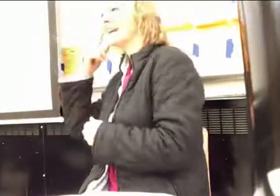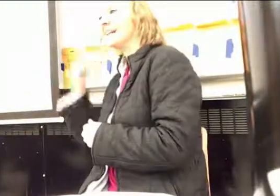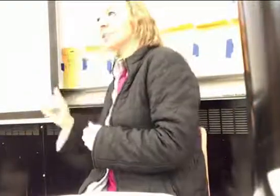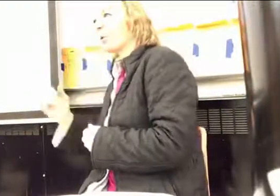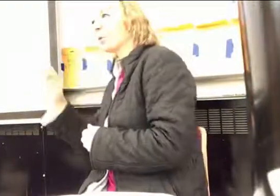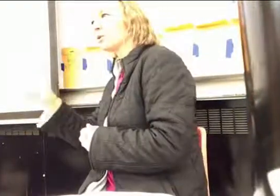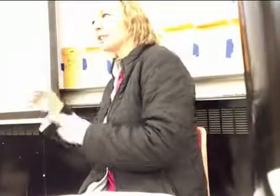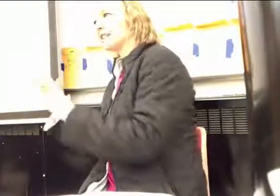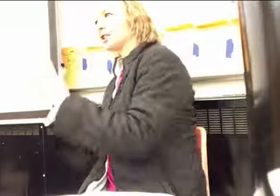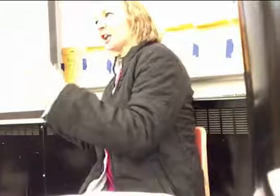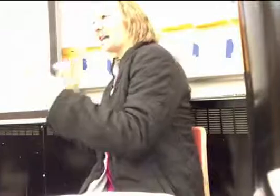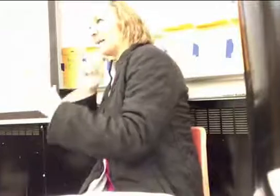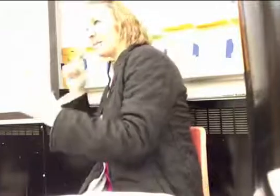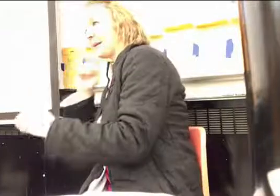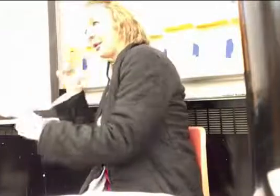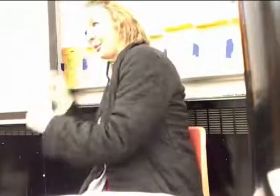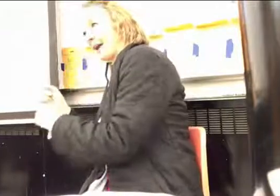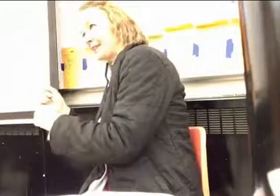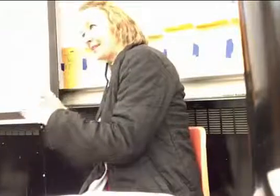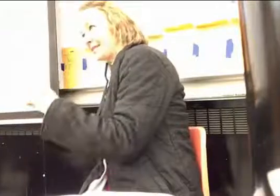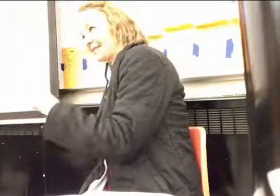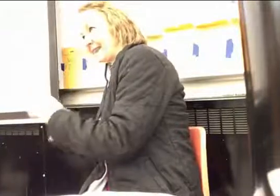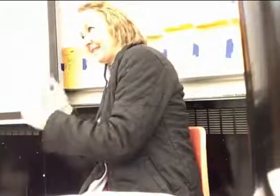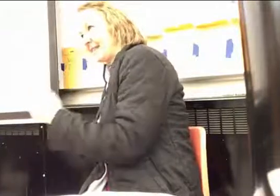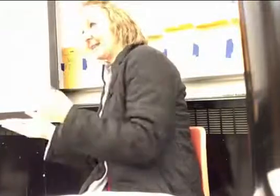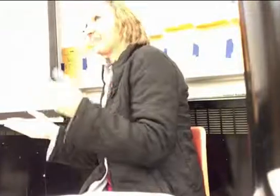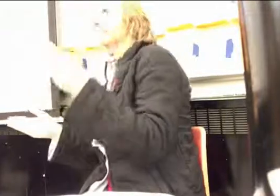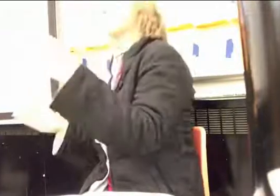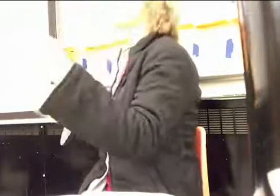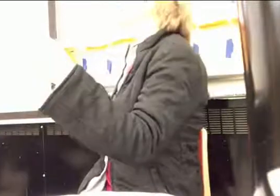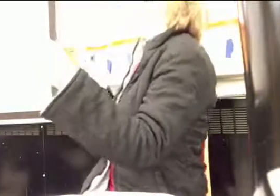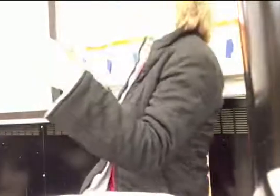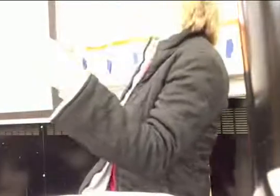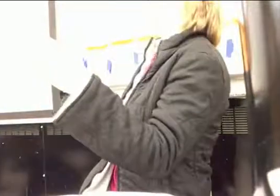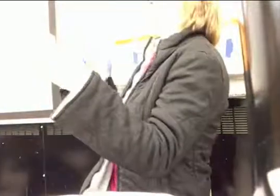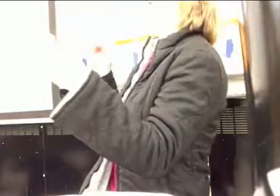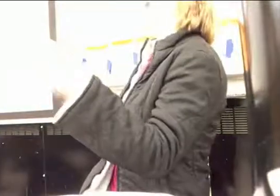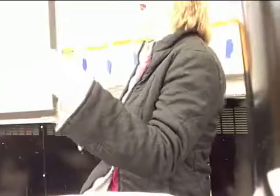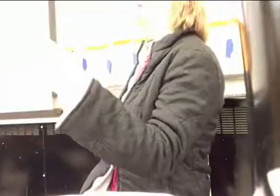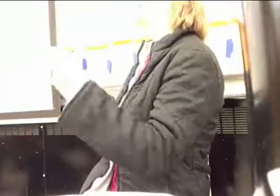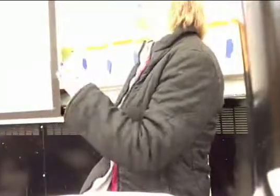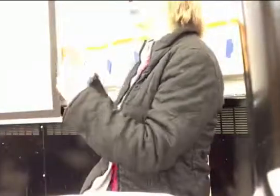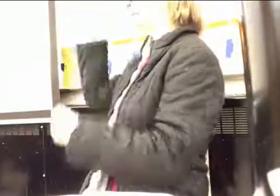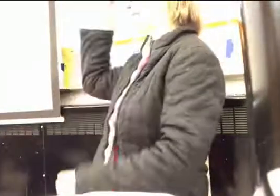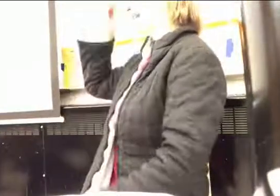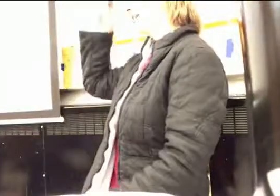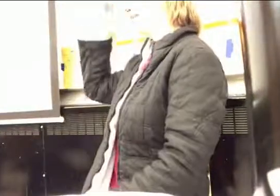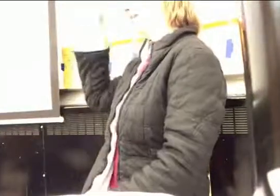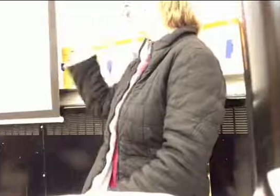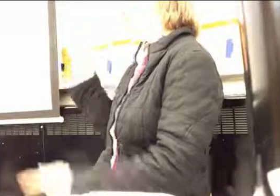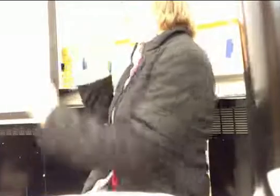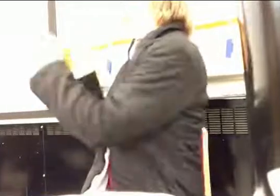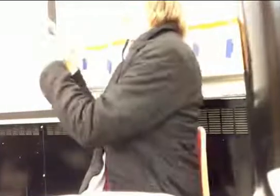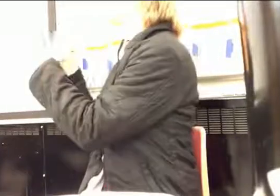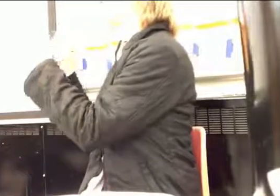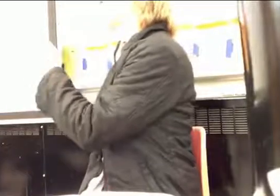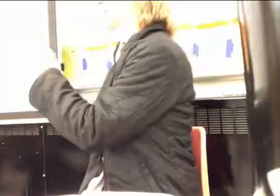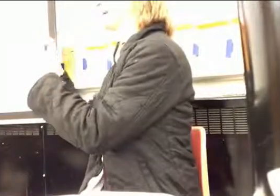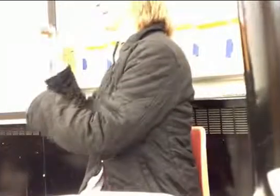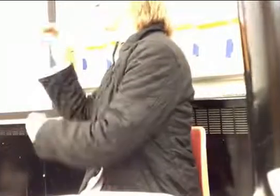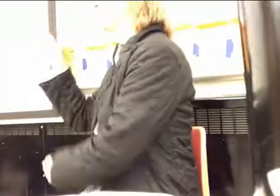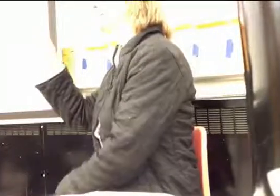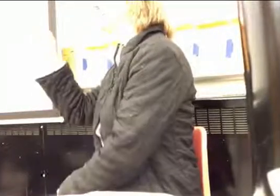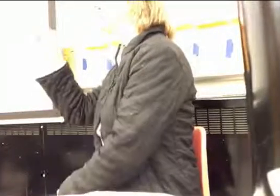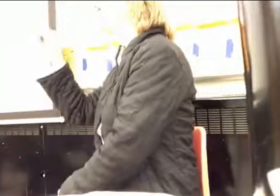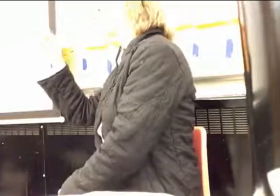a shiny metal? So it's practically the same thing. Okay, well now you're getting into a philosophy. You should go talk to Mr. Watts about that in TOK. Why